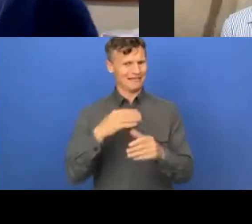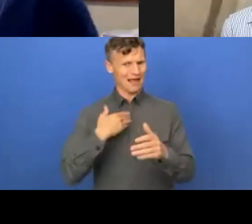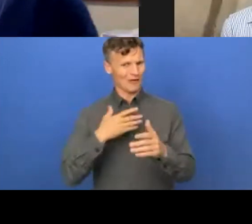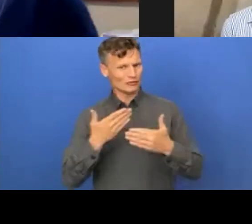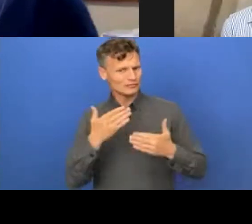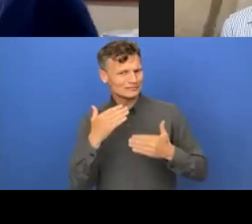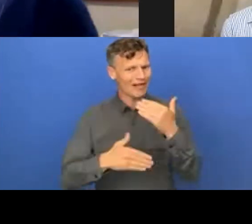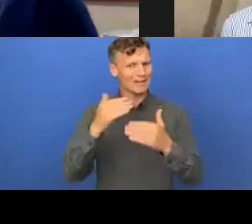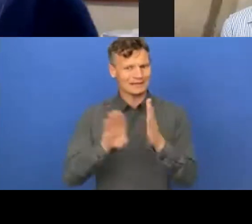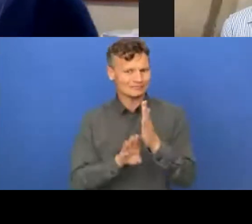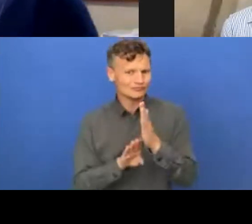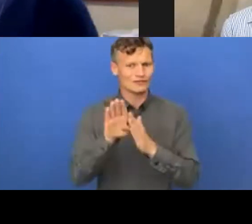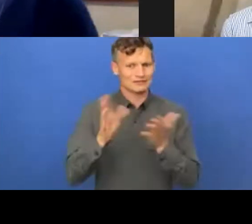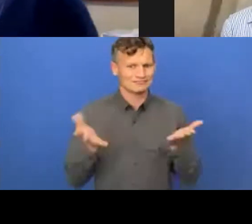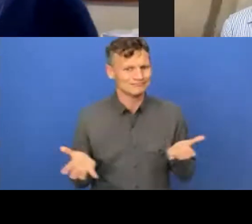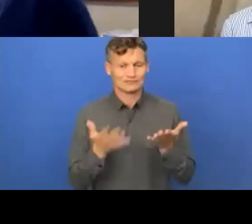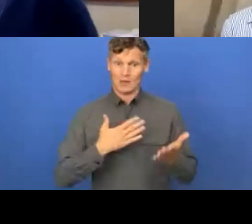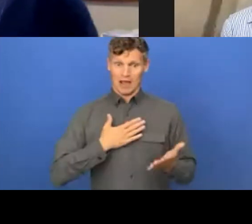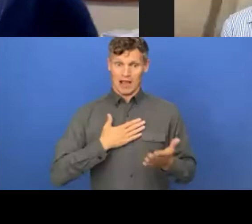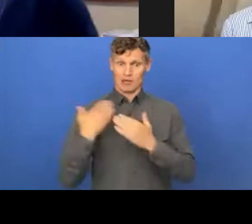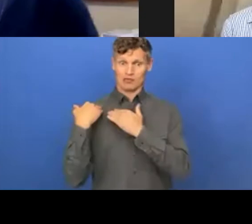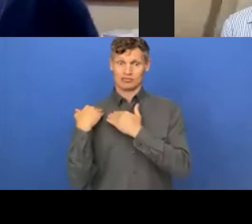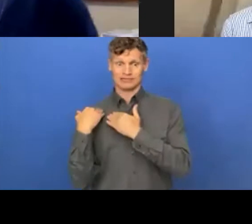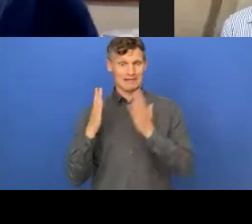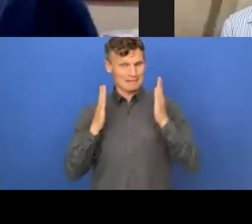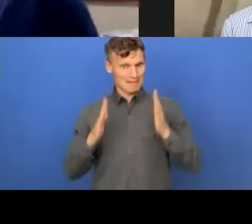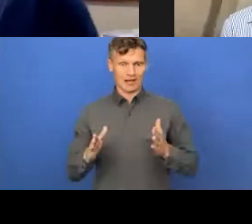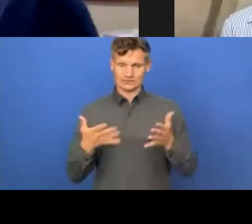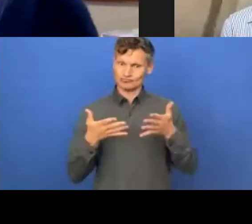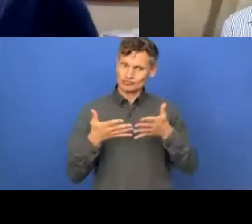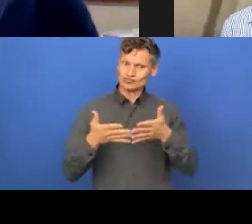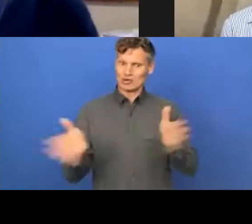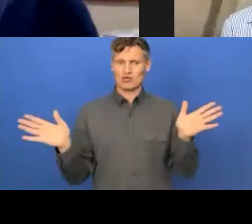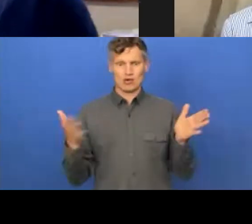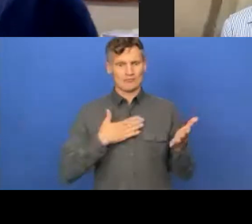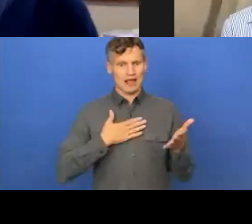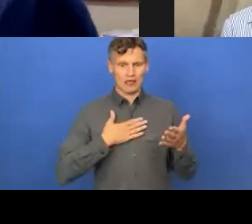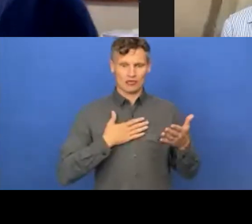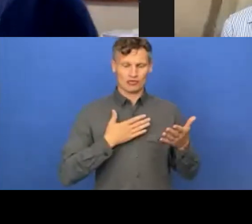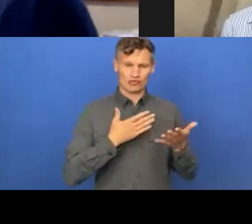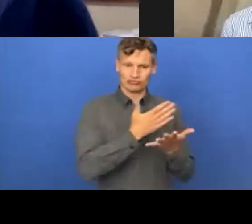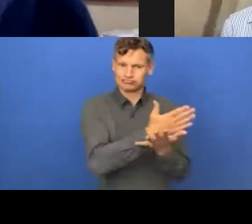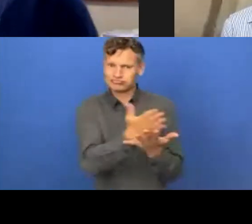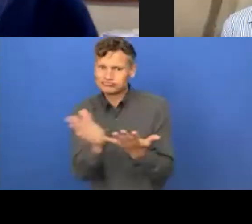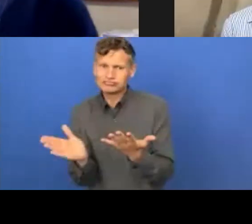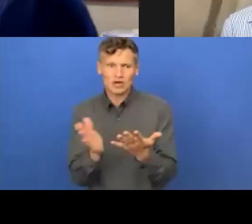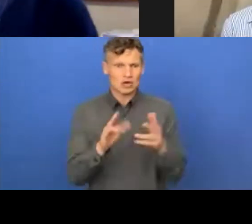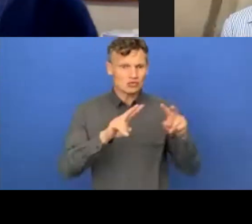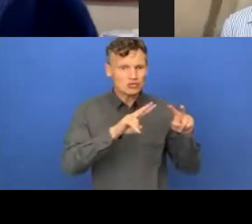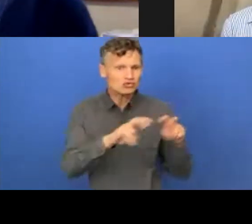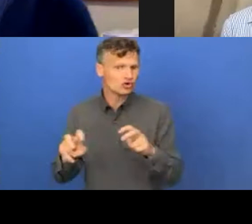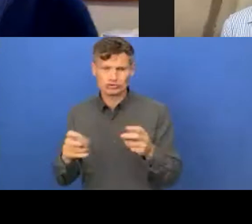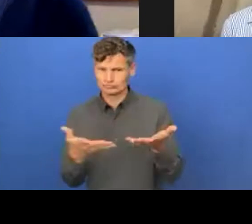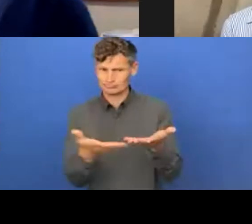to ensure that the research process is accessible and inclusive to all communities. And Kathy has raised some great points